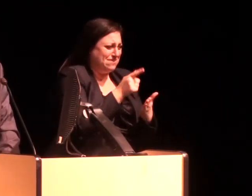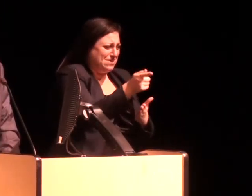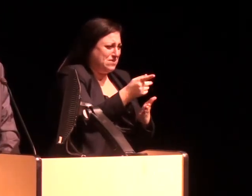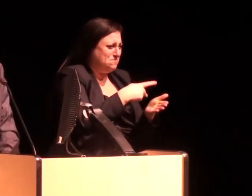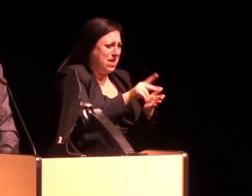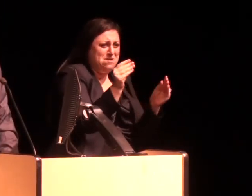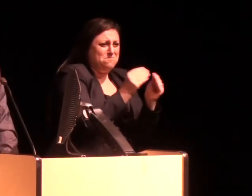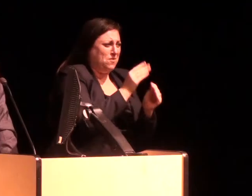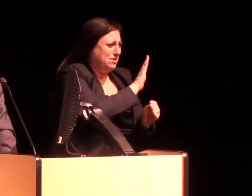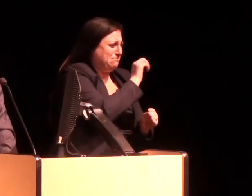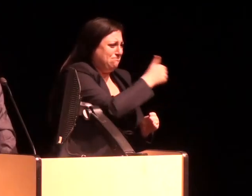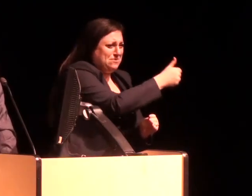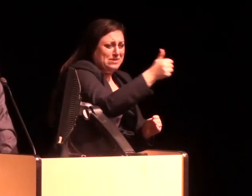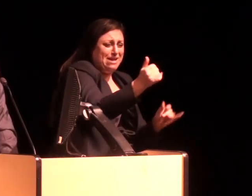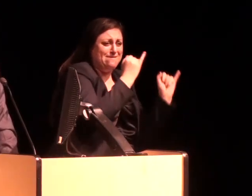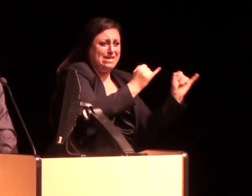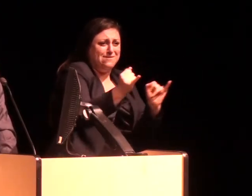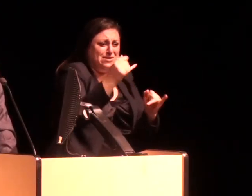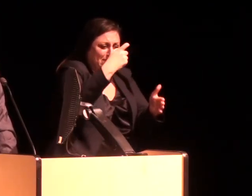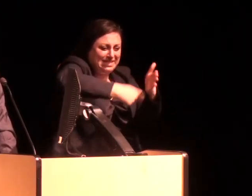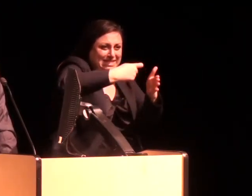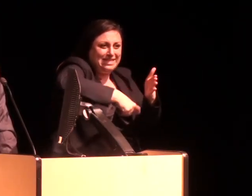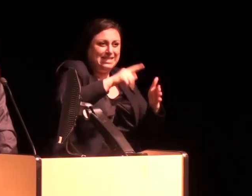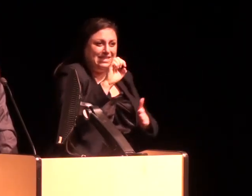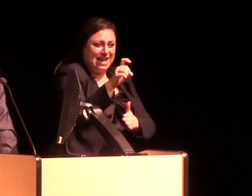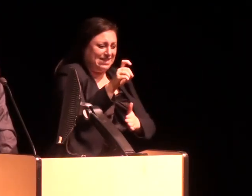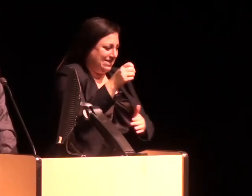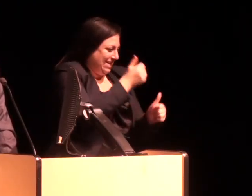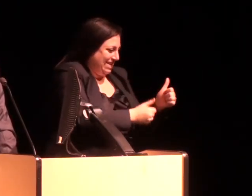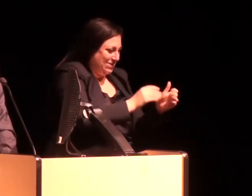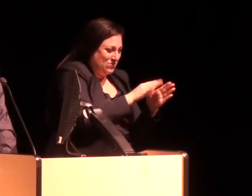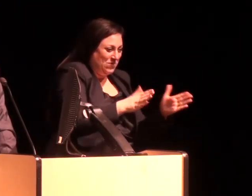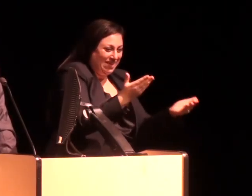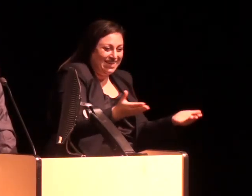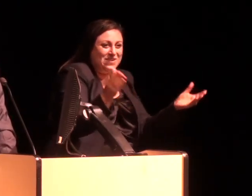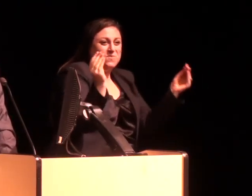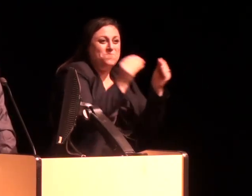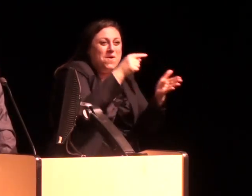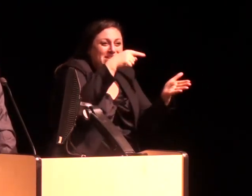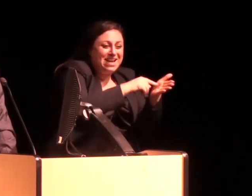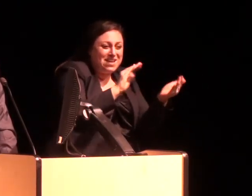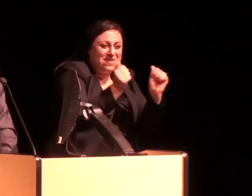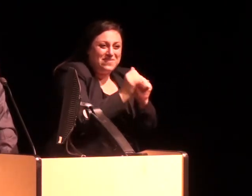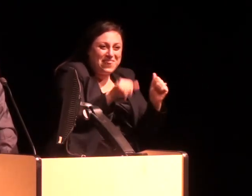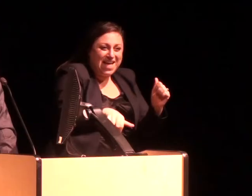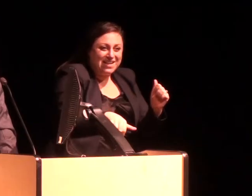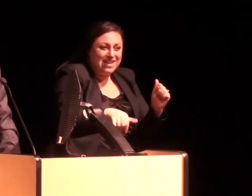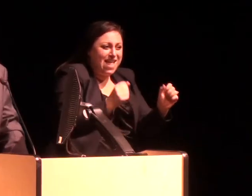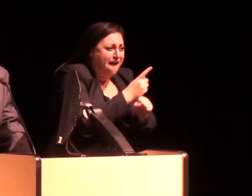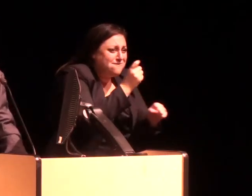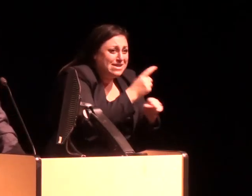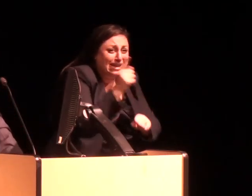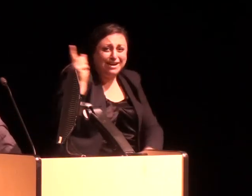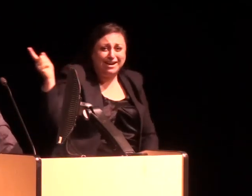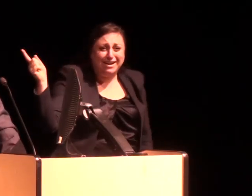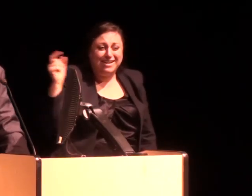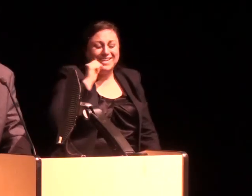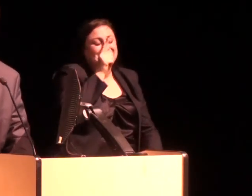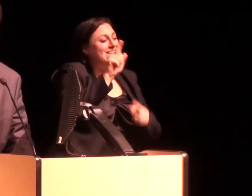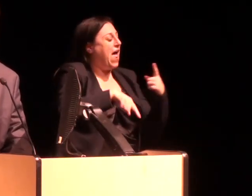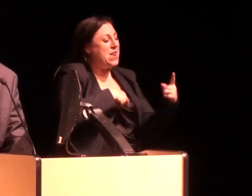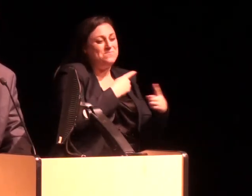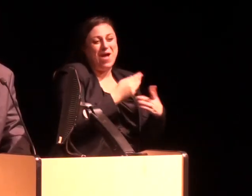in taxes. Probably you as a student have more debt than $4,085 per year. And this is not about